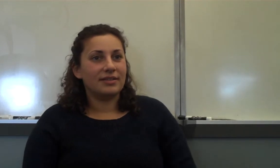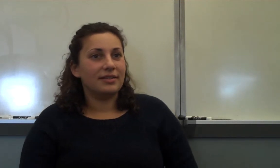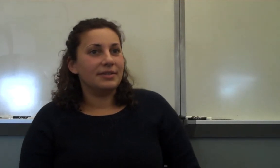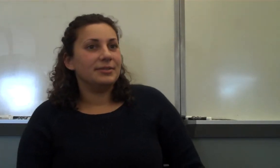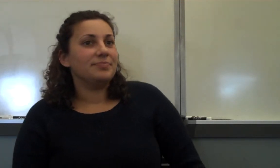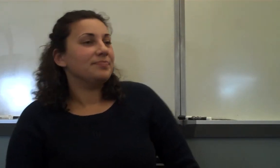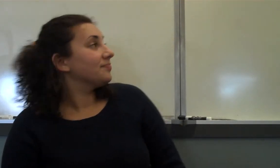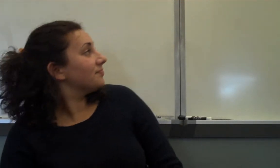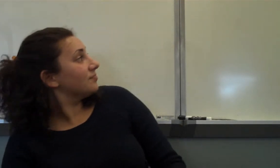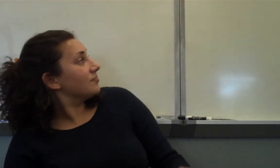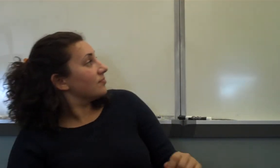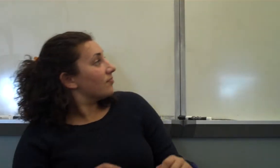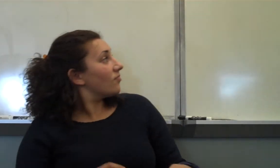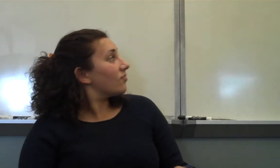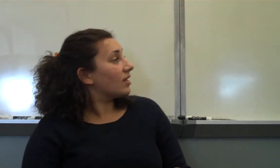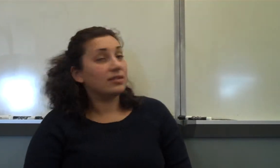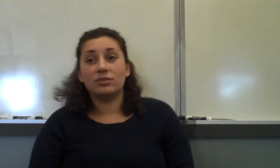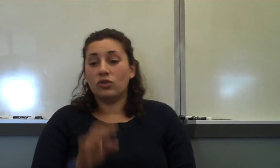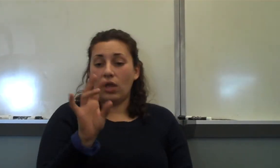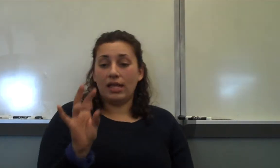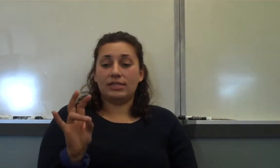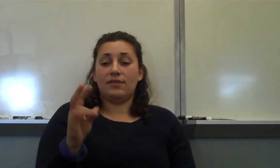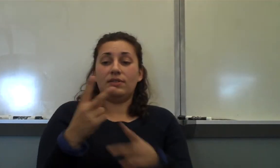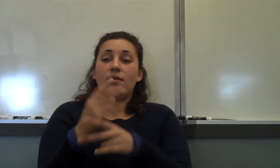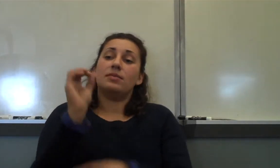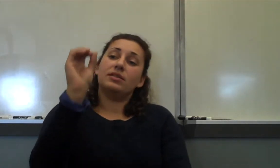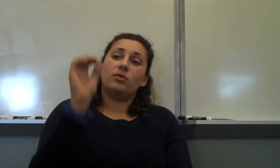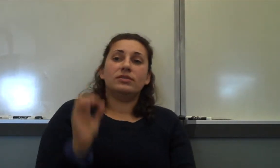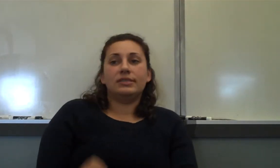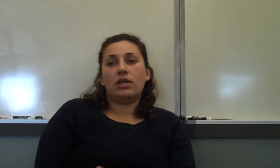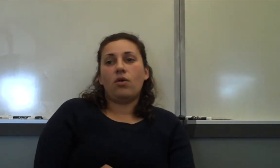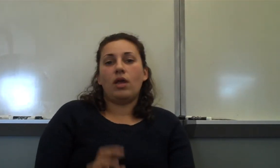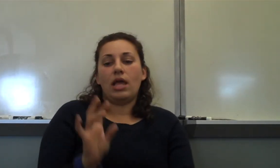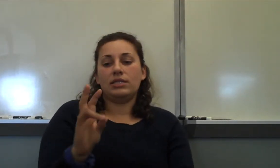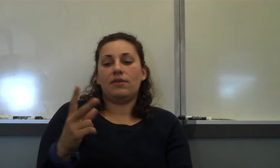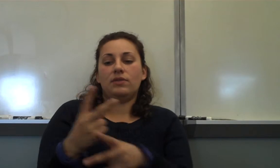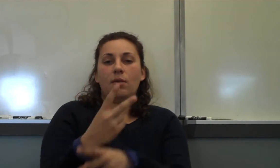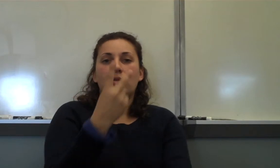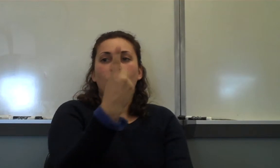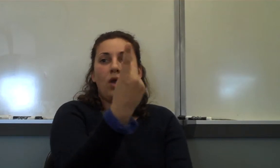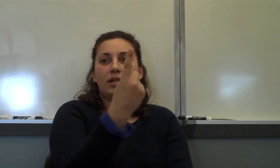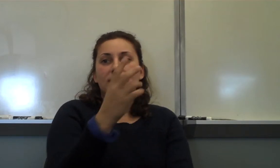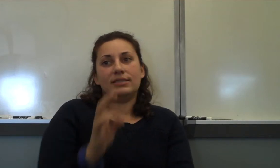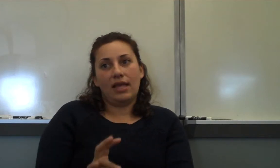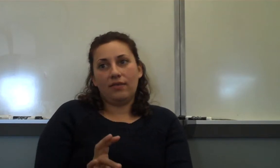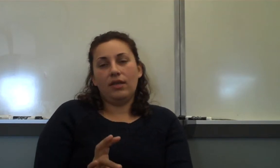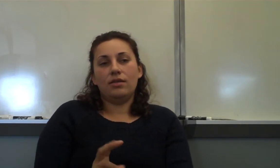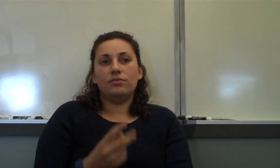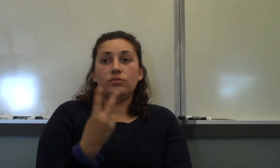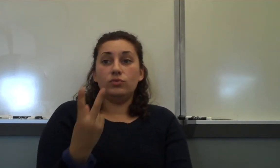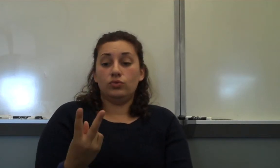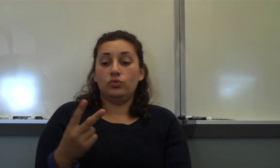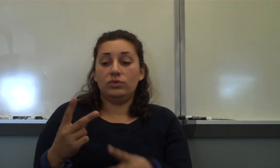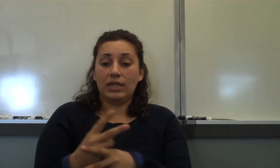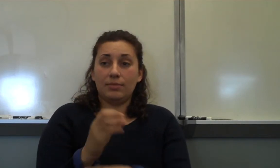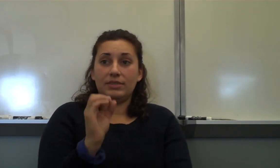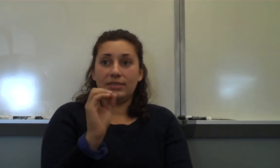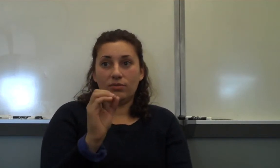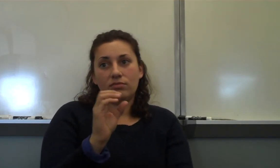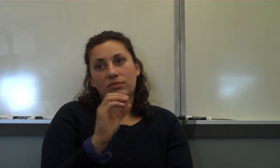we go. 7 times 0 is 0. 7 times 1 is 7. 2 times 0 is 0. 2 times